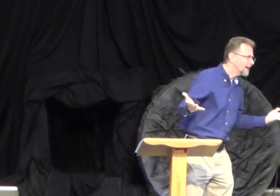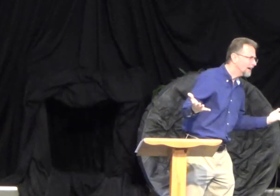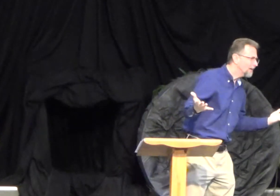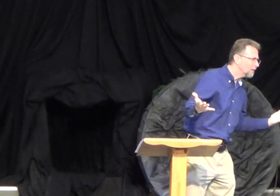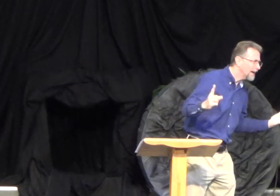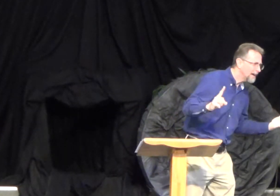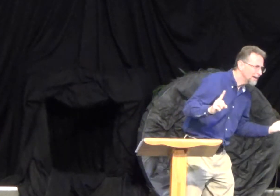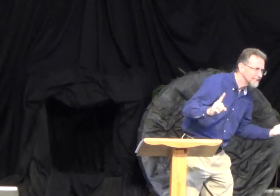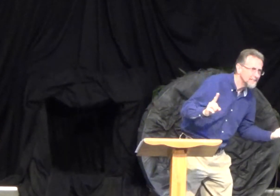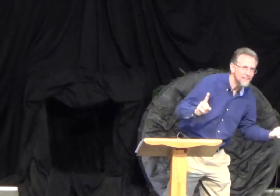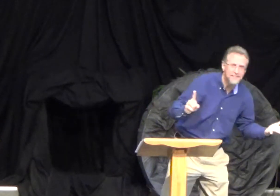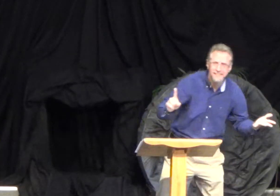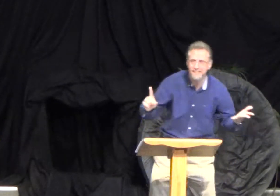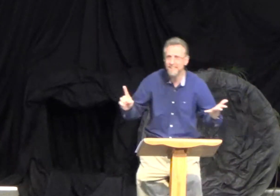Where is Jesus? Where is he now?